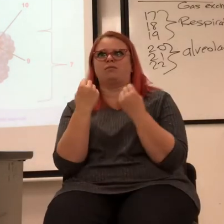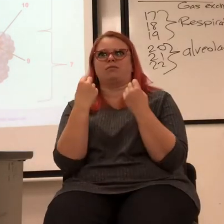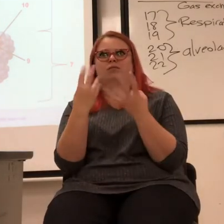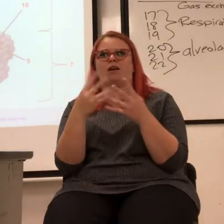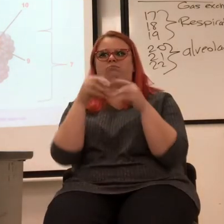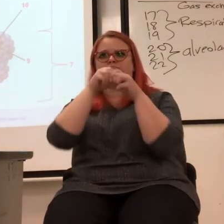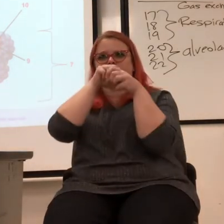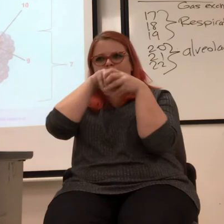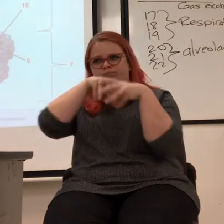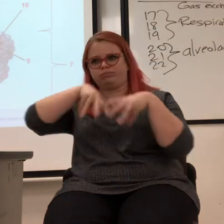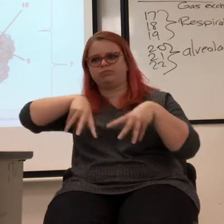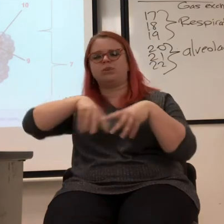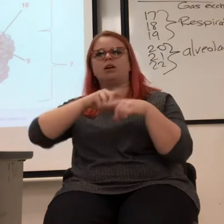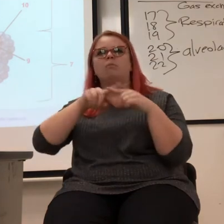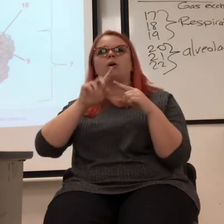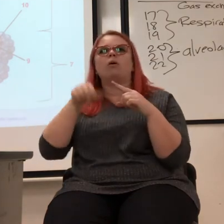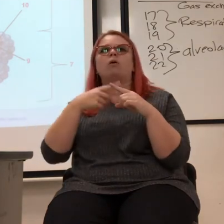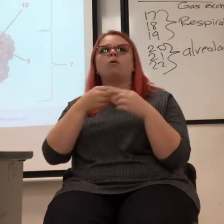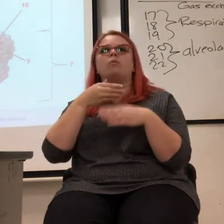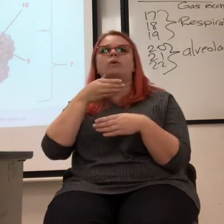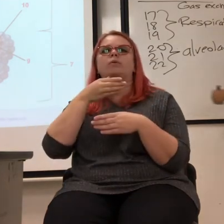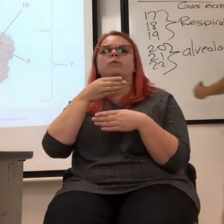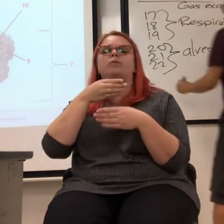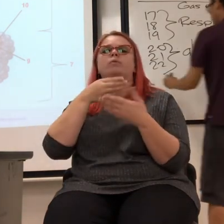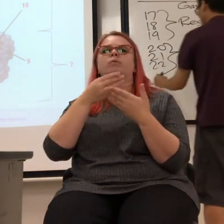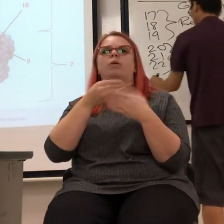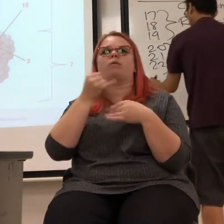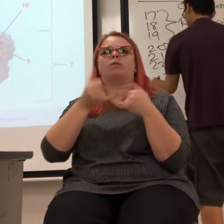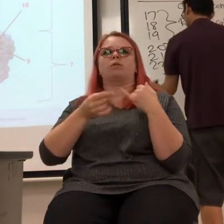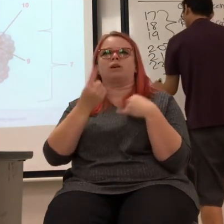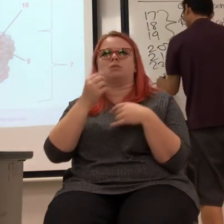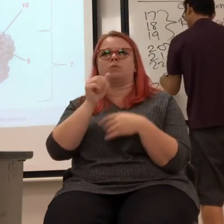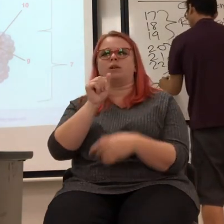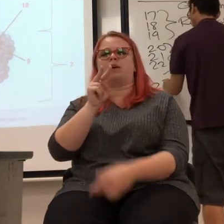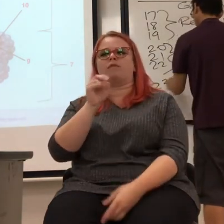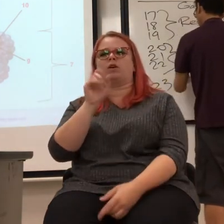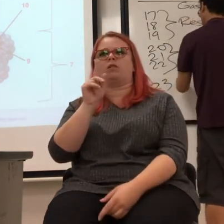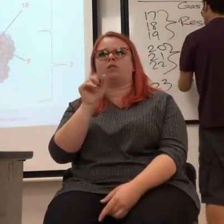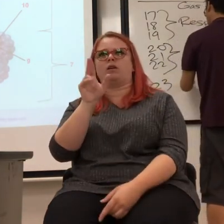when we get to the last one, just the end, alveolus,